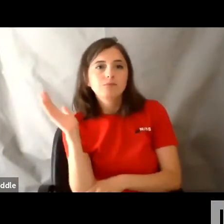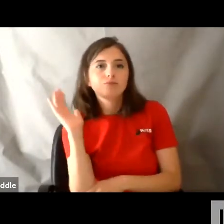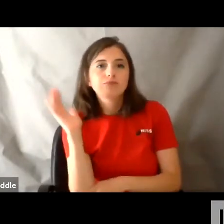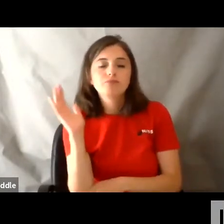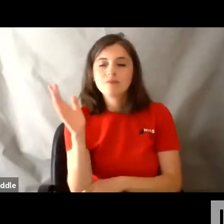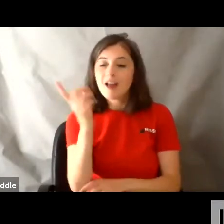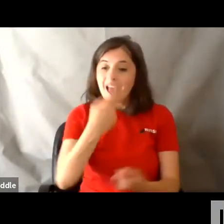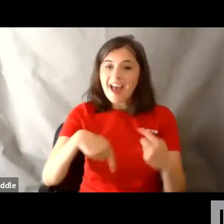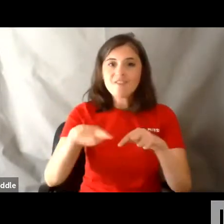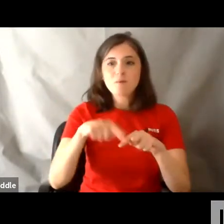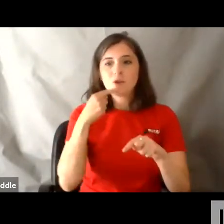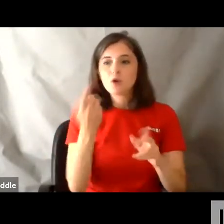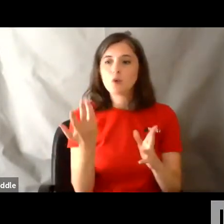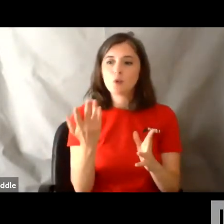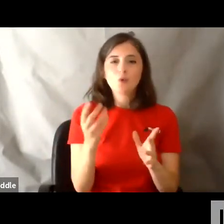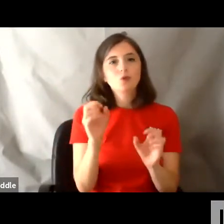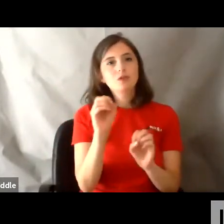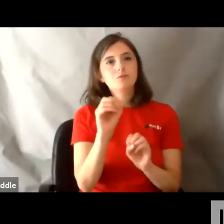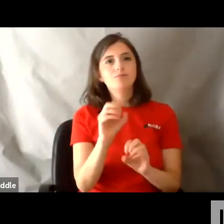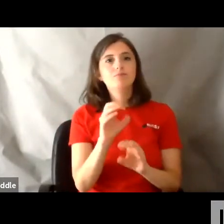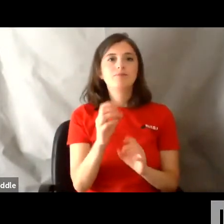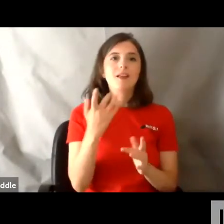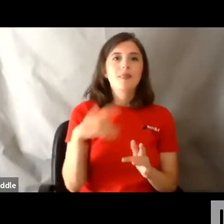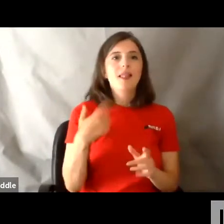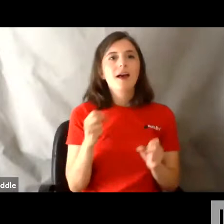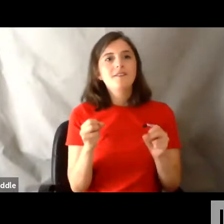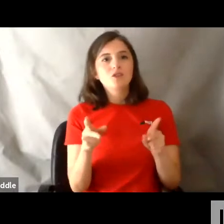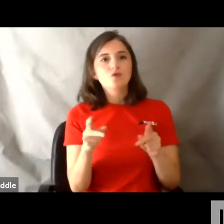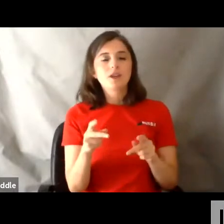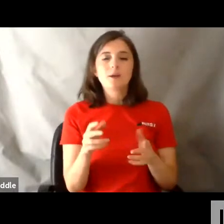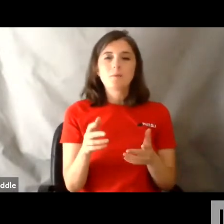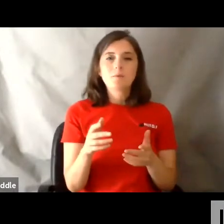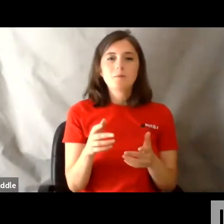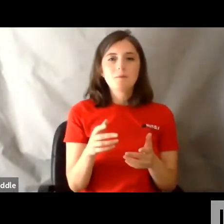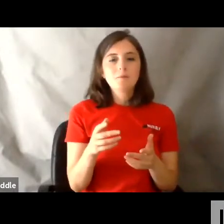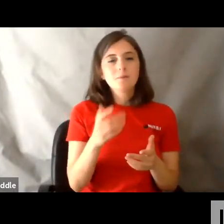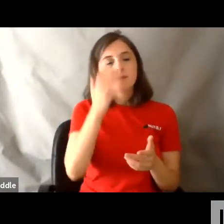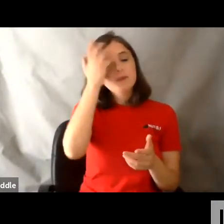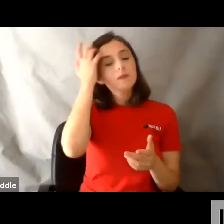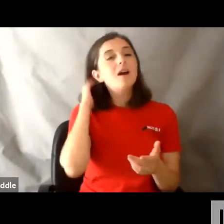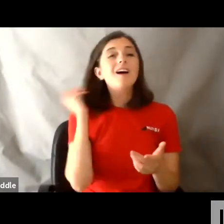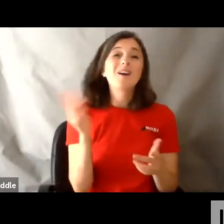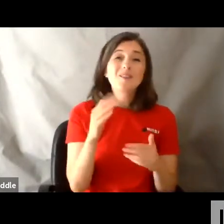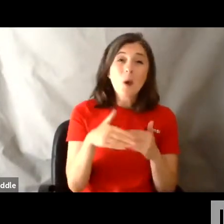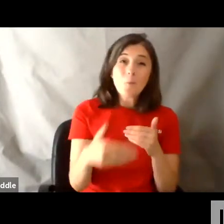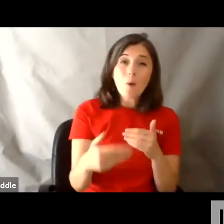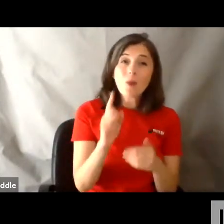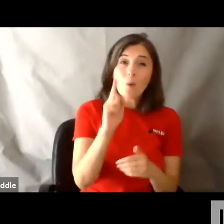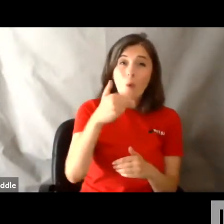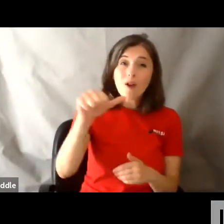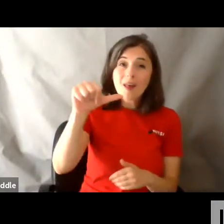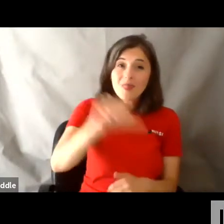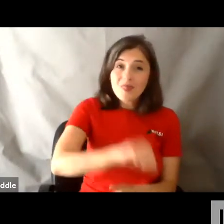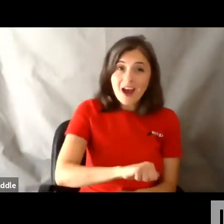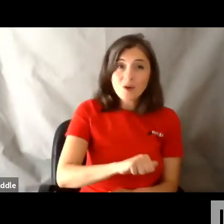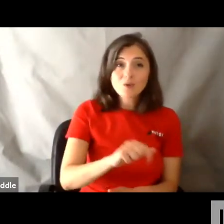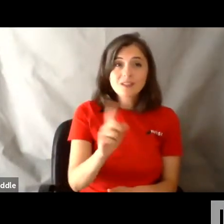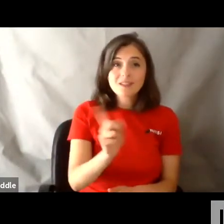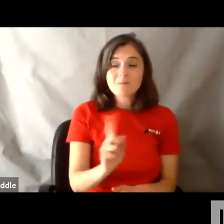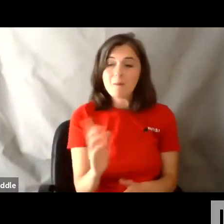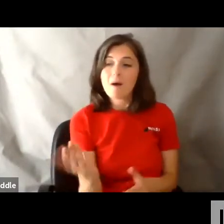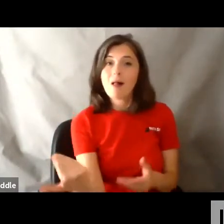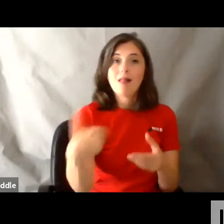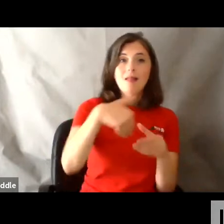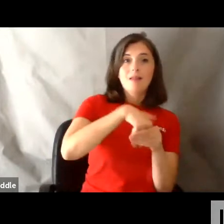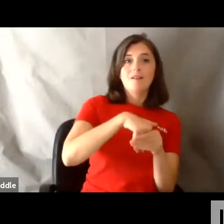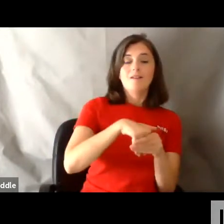who's participated in the live streams as well. Thanks to the more than 1,000 people who took part in the call for solutions